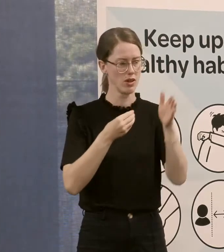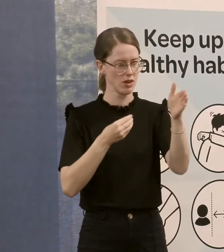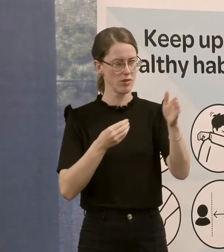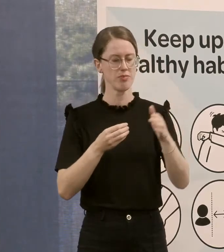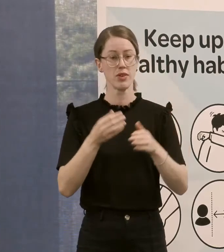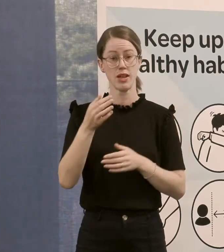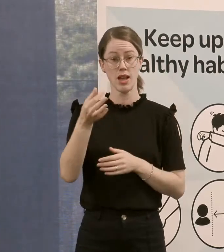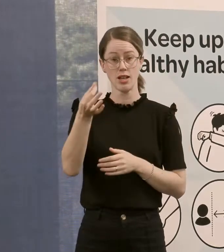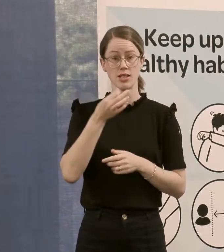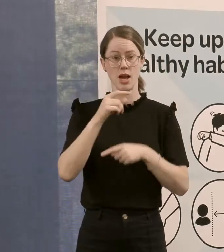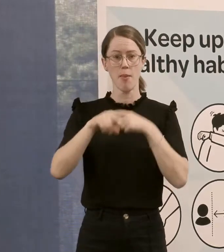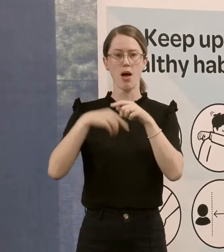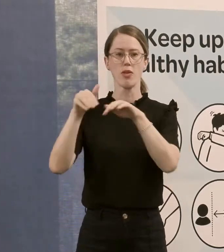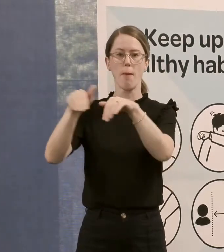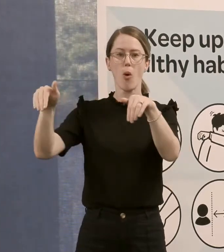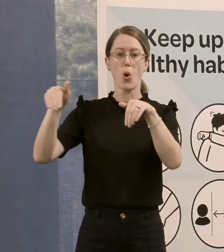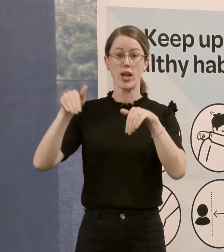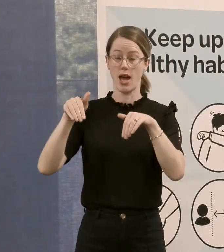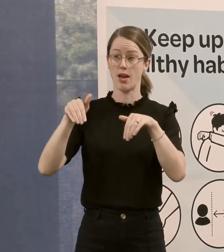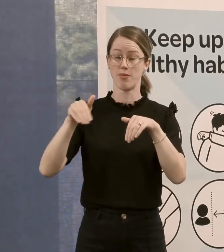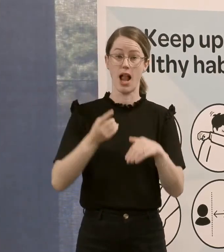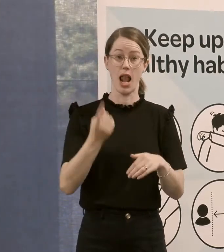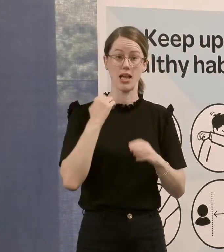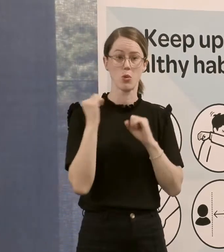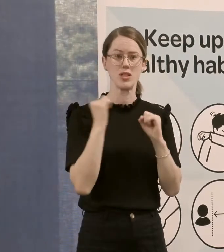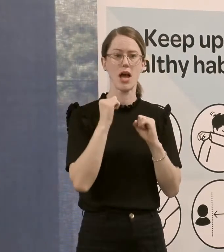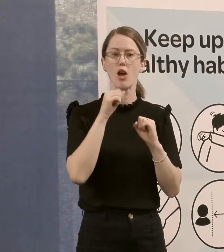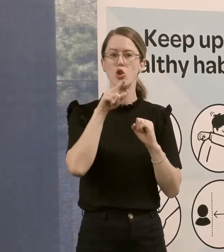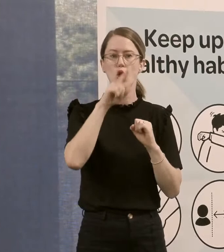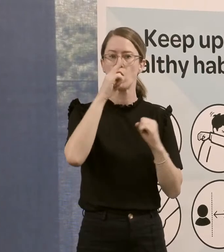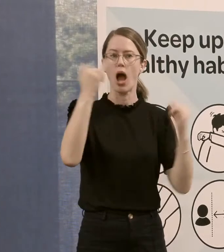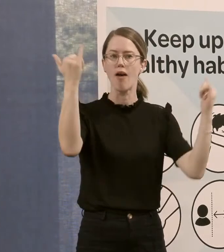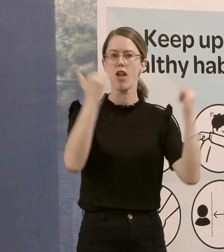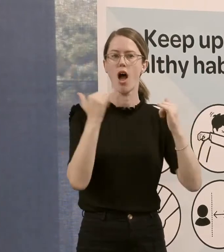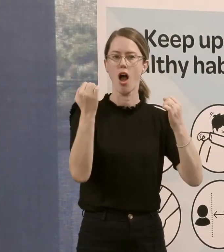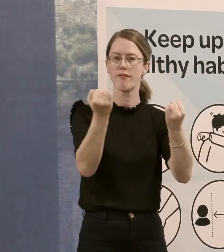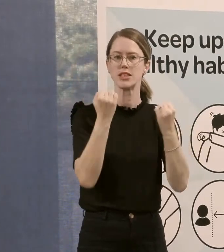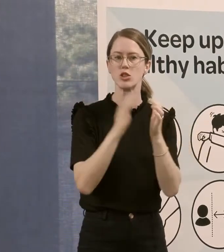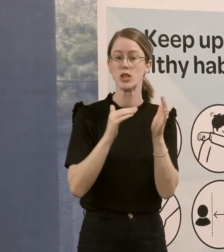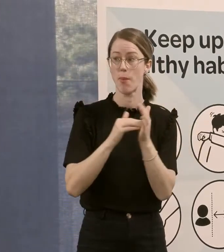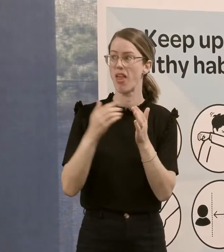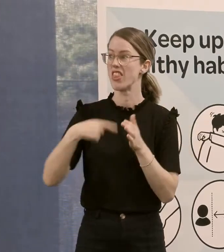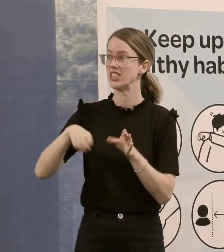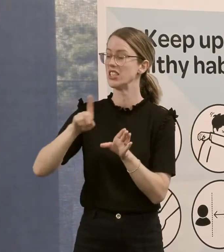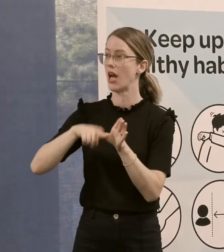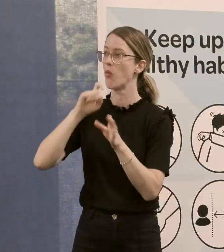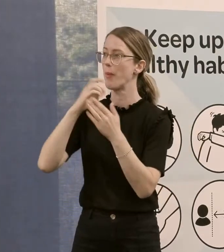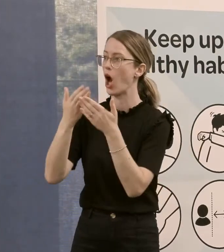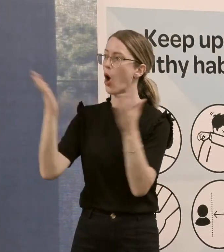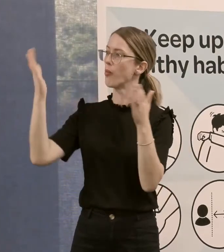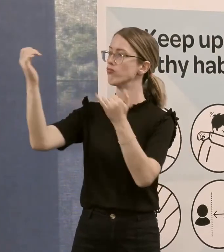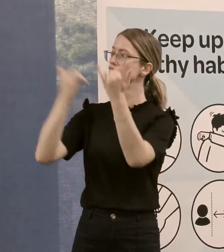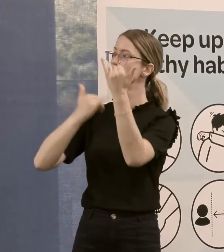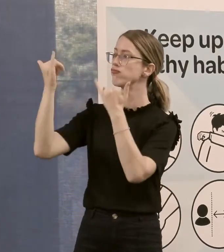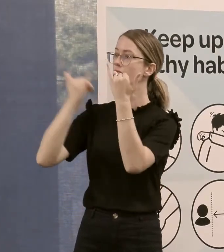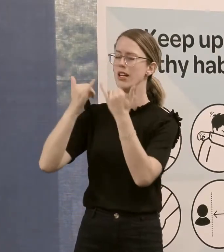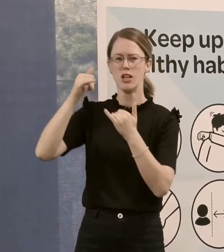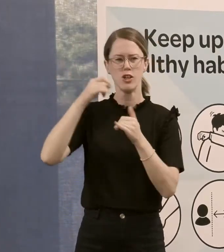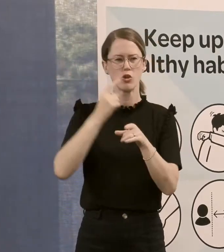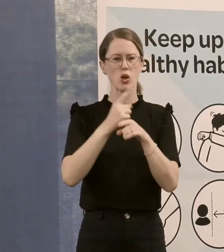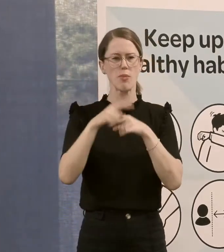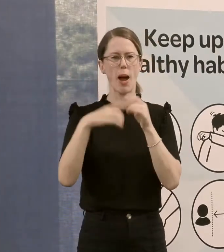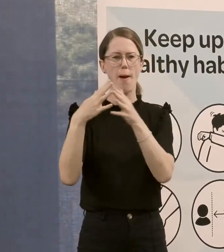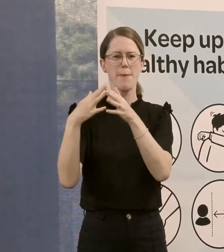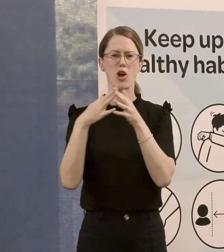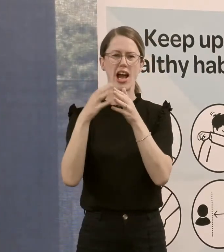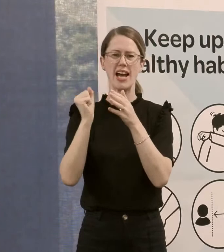modelling? Last winter our borders were shut. This year we've got people coming in. You just spoke about how that variant is spreading through the states. They're all going to